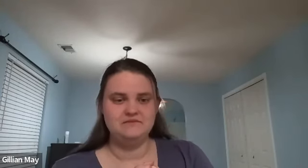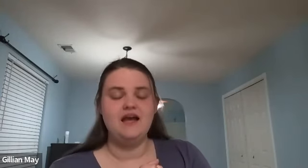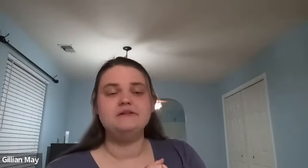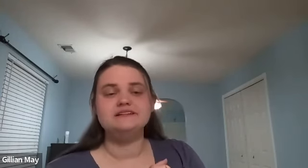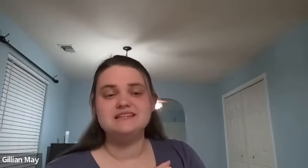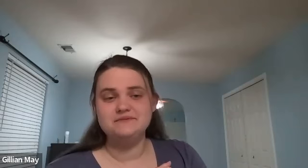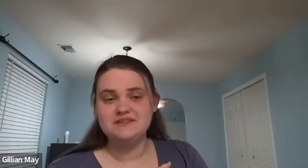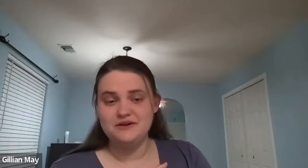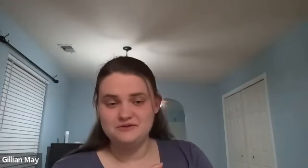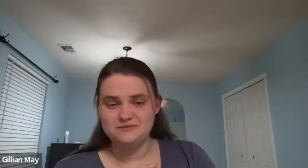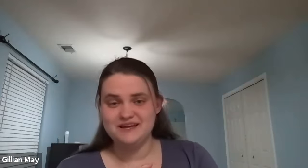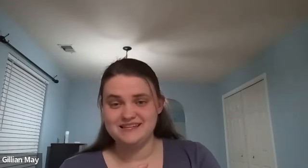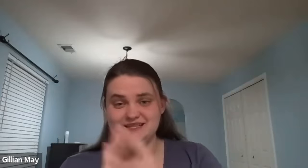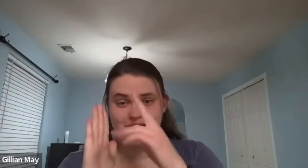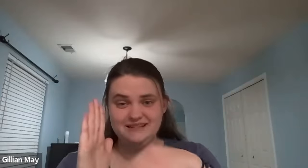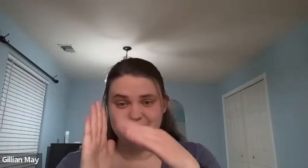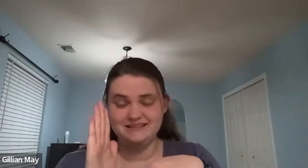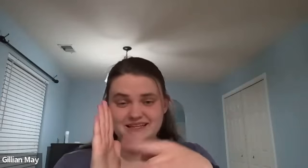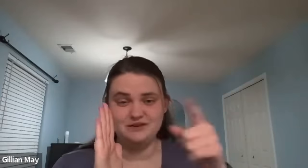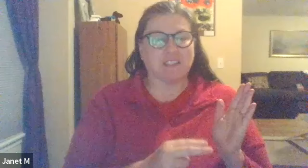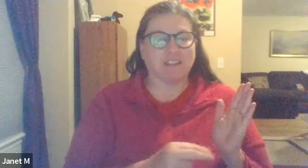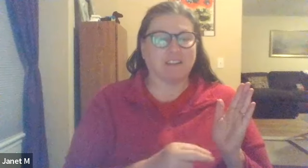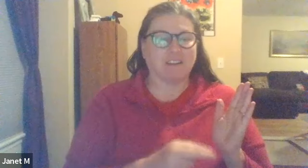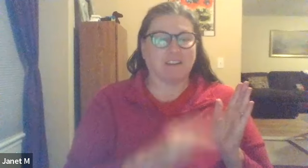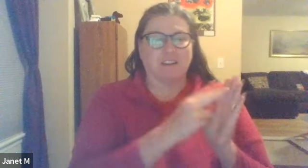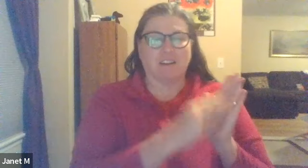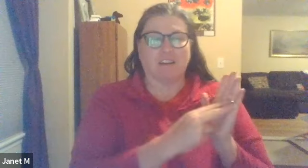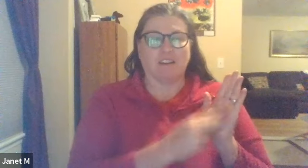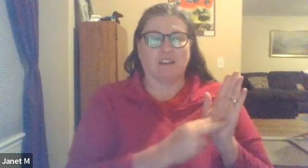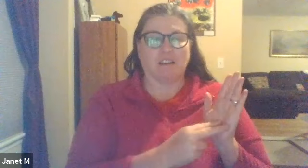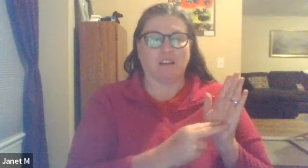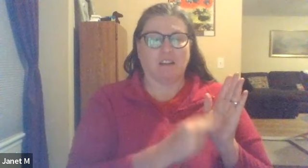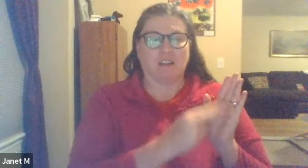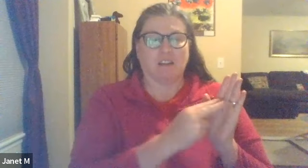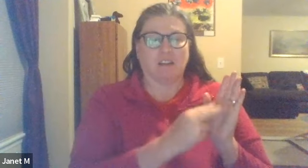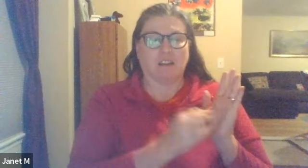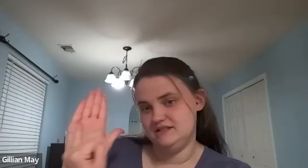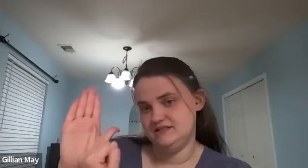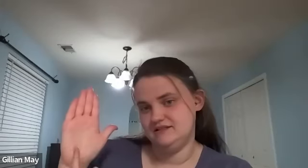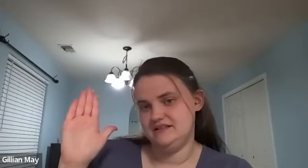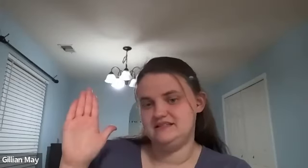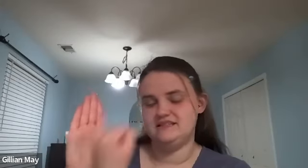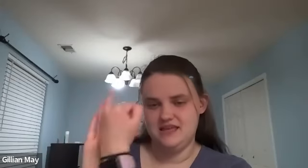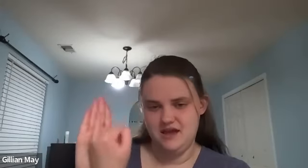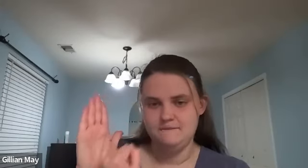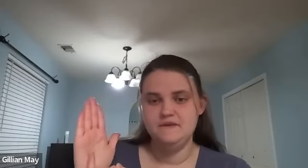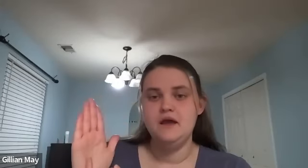I will accept those because that is paint. Drawing. Is art. So art is the pinky art in zigzag. Yeah,